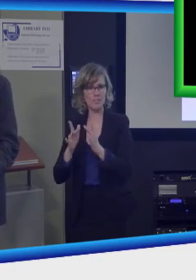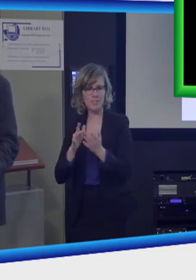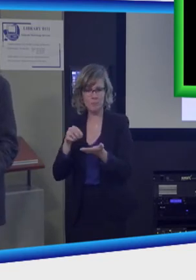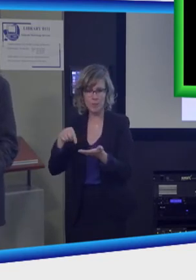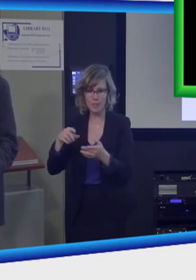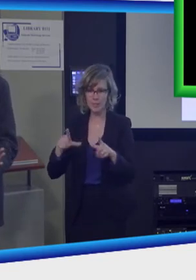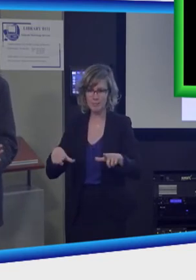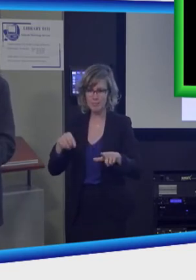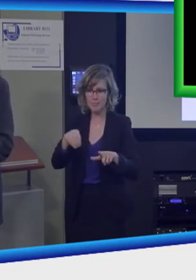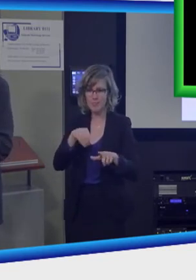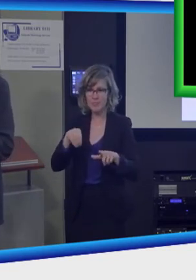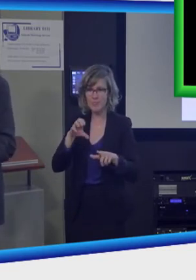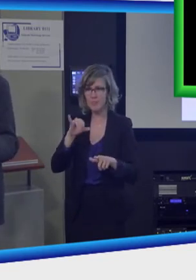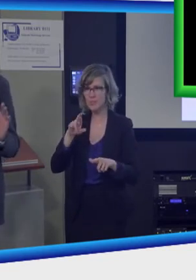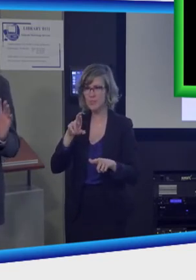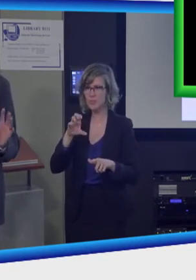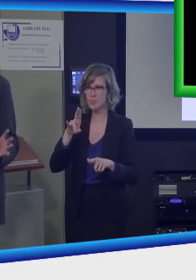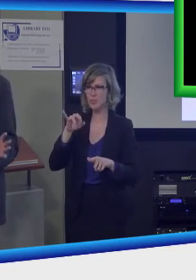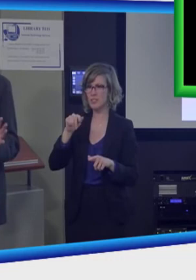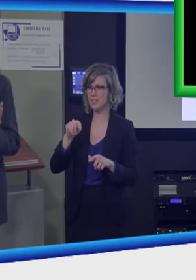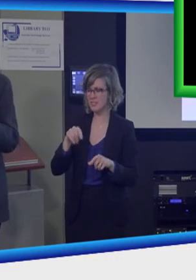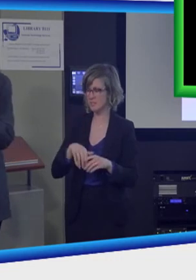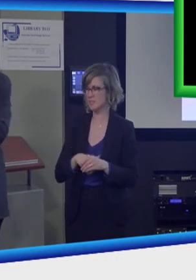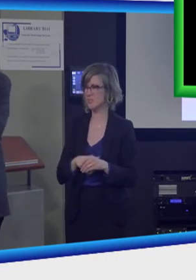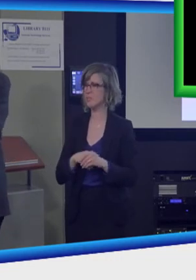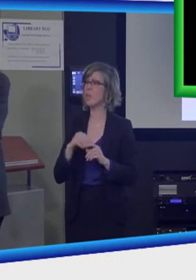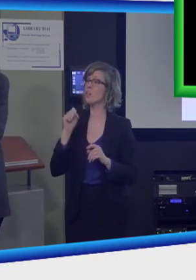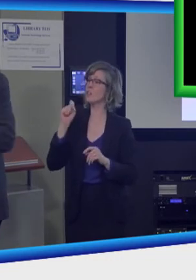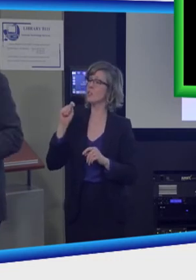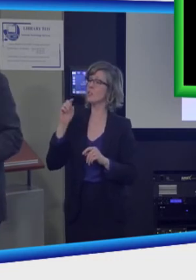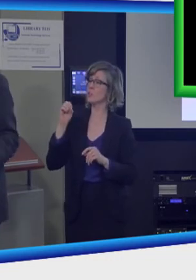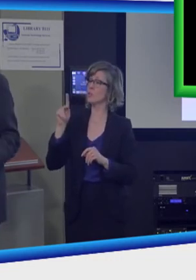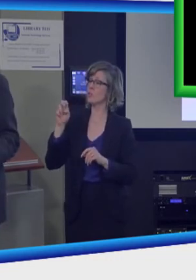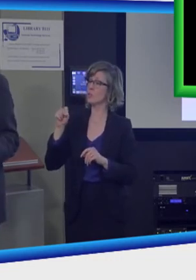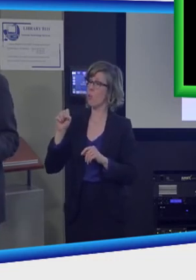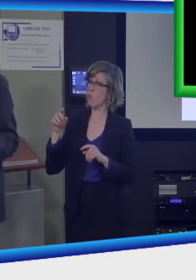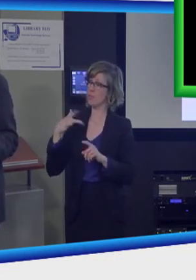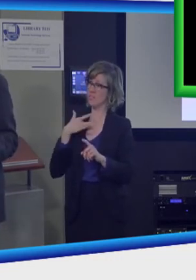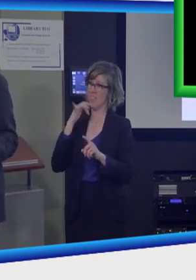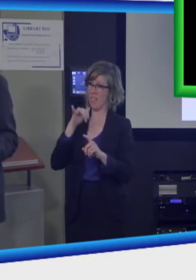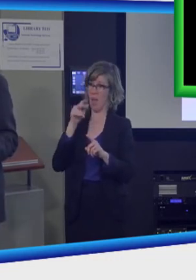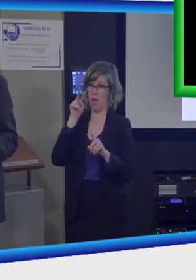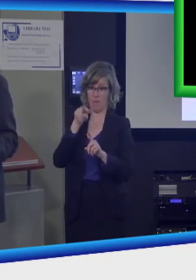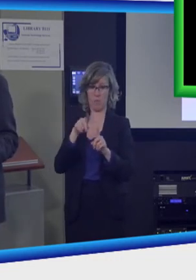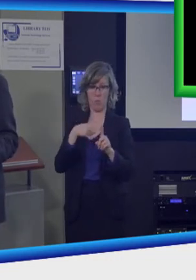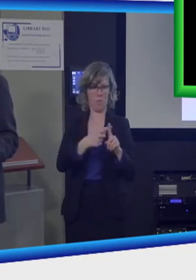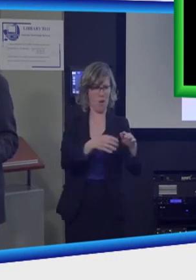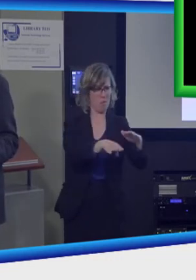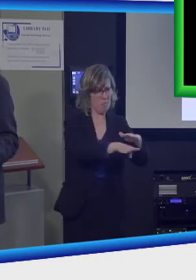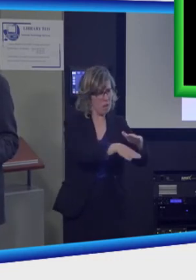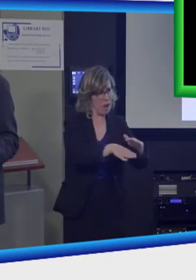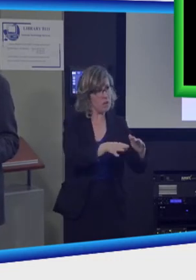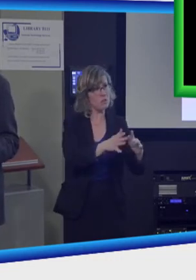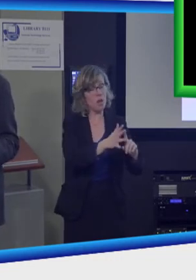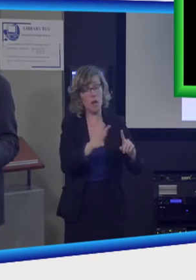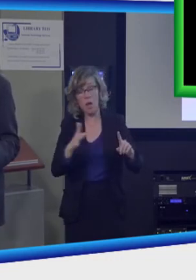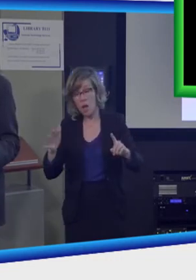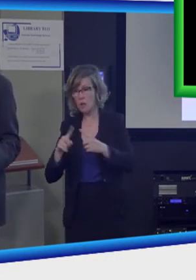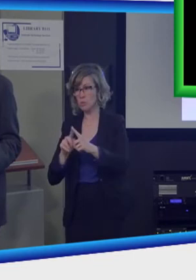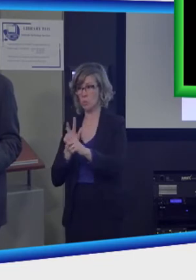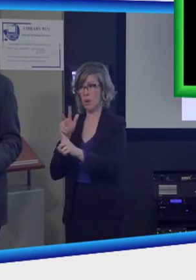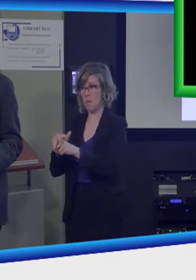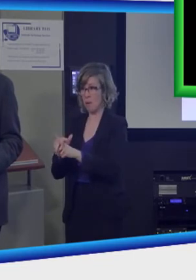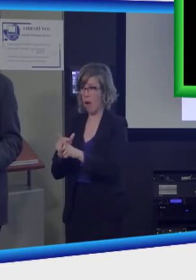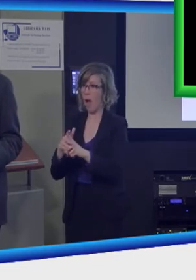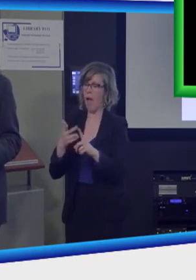Stokes felt that this view, this basic to applied view of the way the scientific and engineering